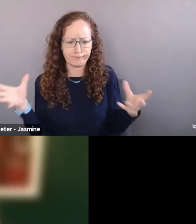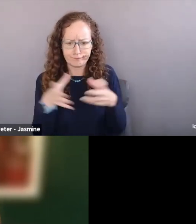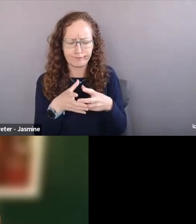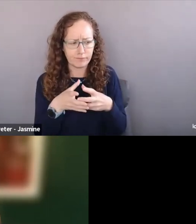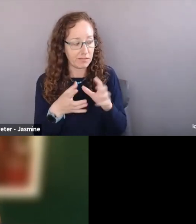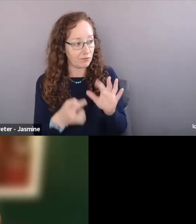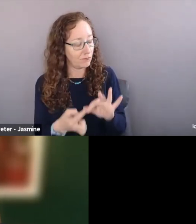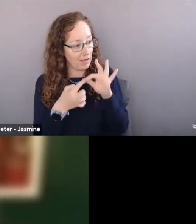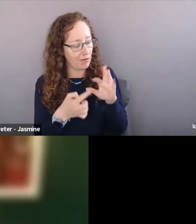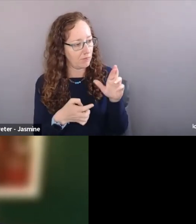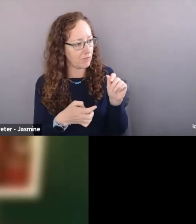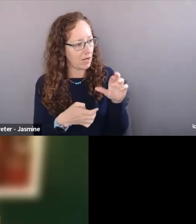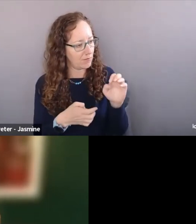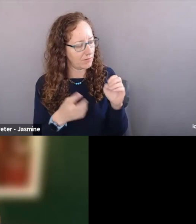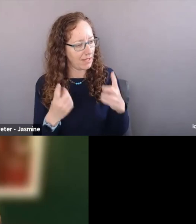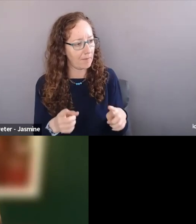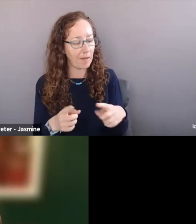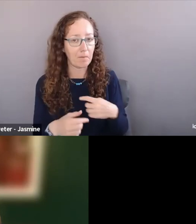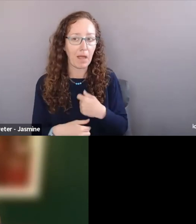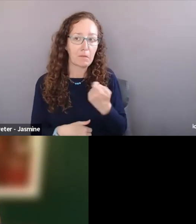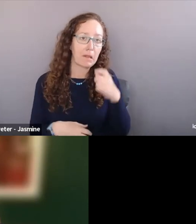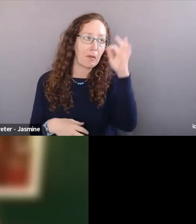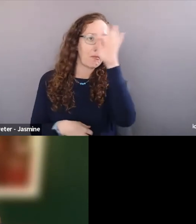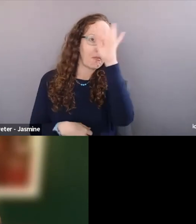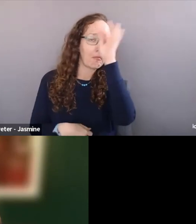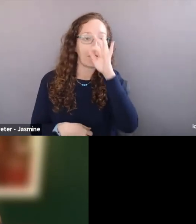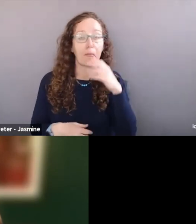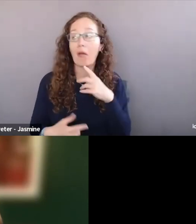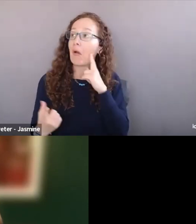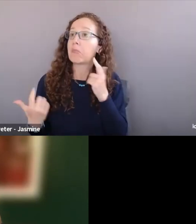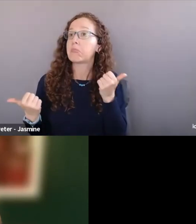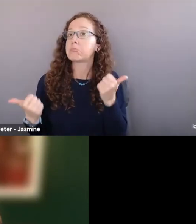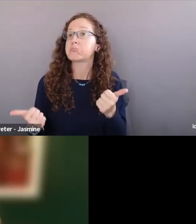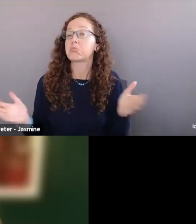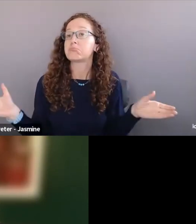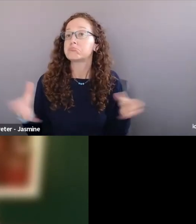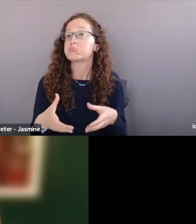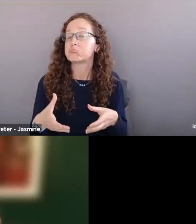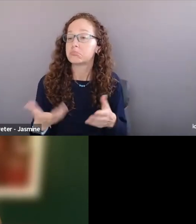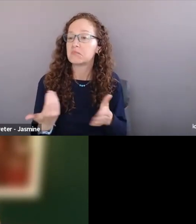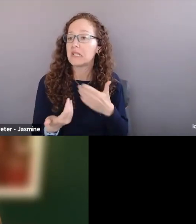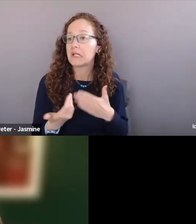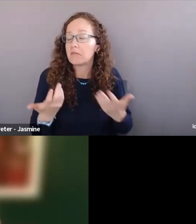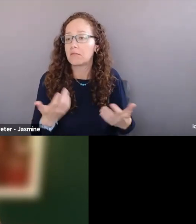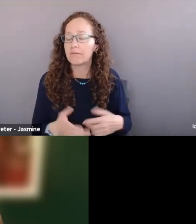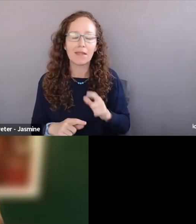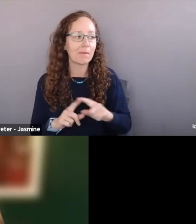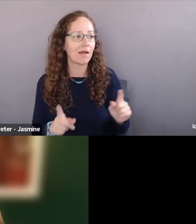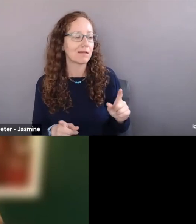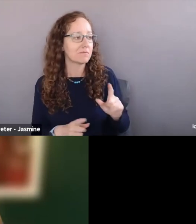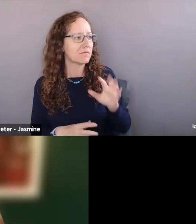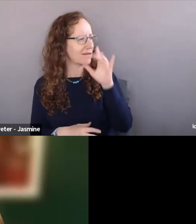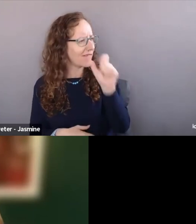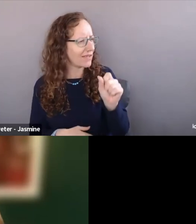of naivete, if you will. It was fascinating. It was so fascinating to hear alums and